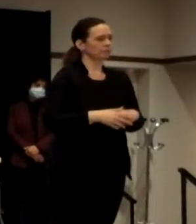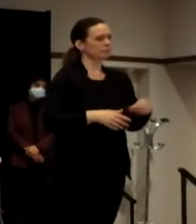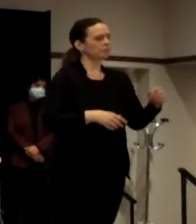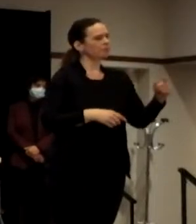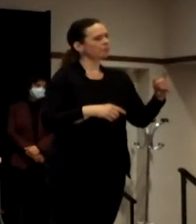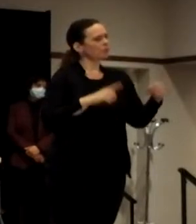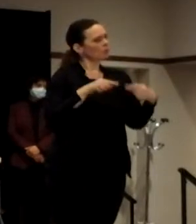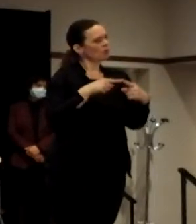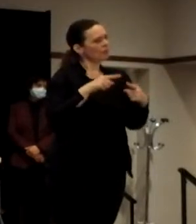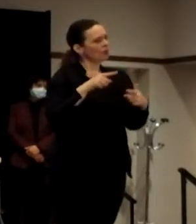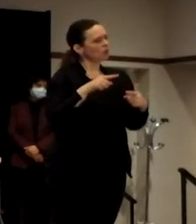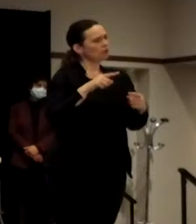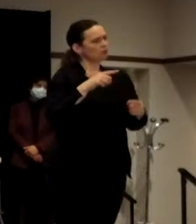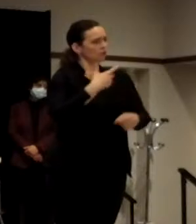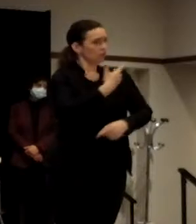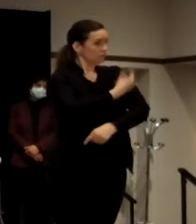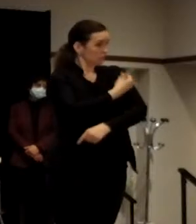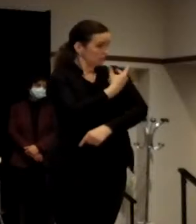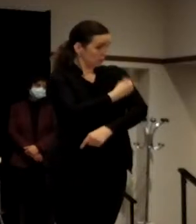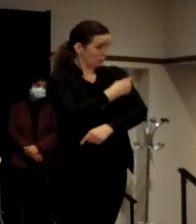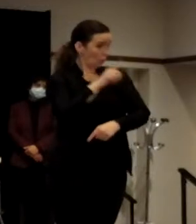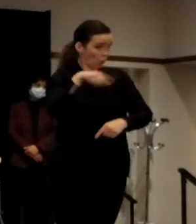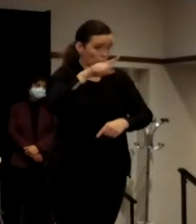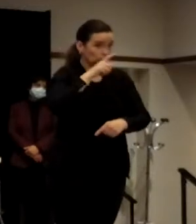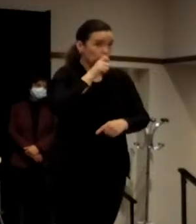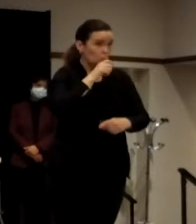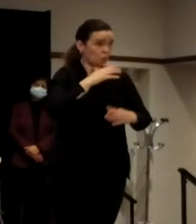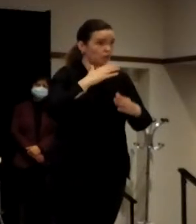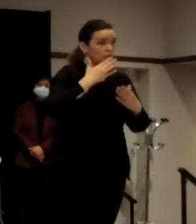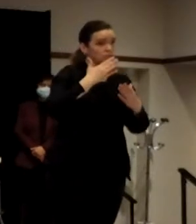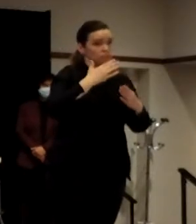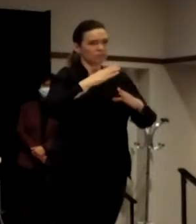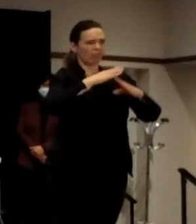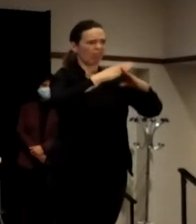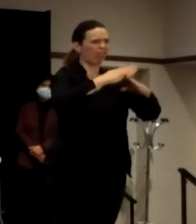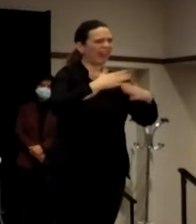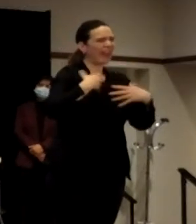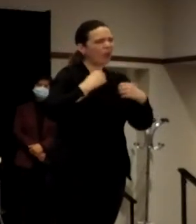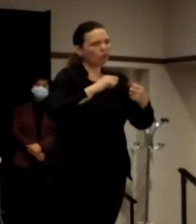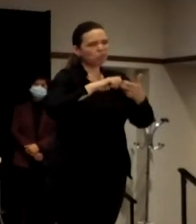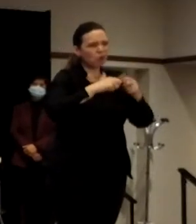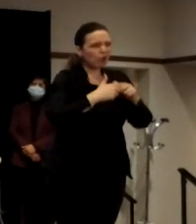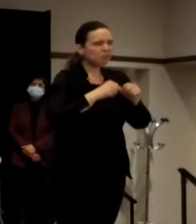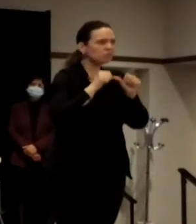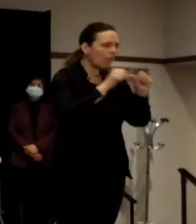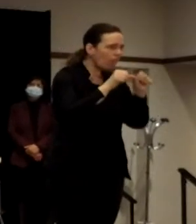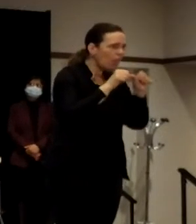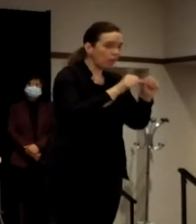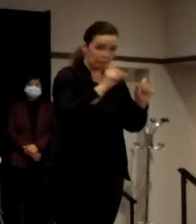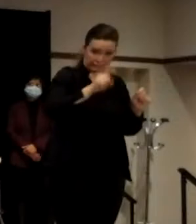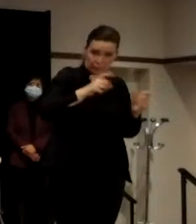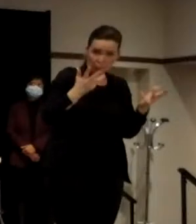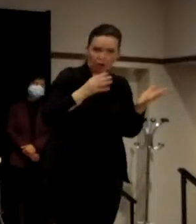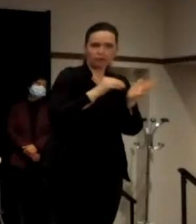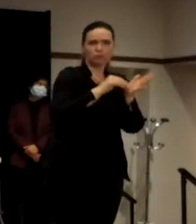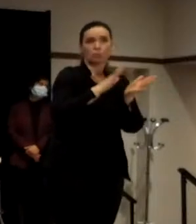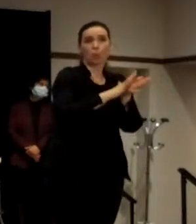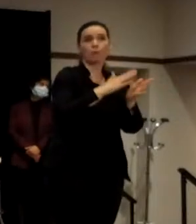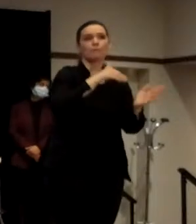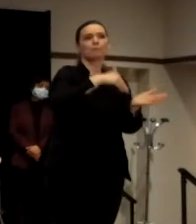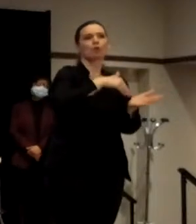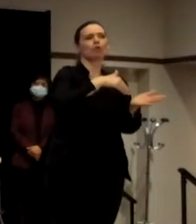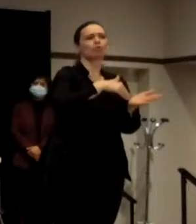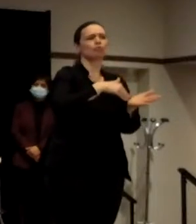still requiring a doctor's note, or are you taking honor system, or? So there's an attestation now too,